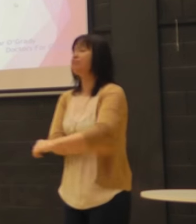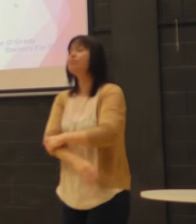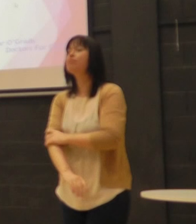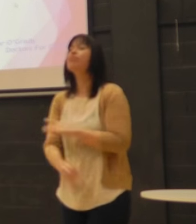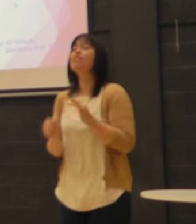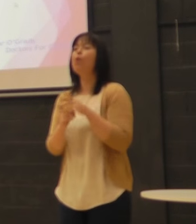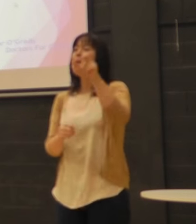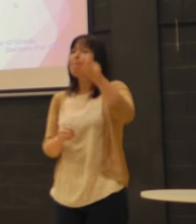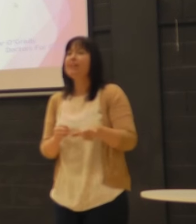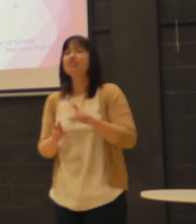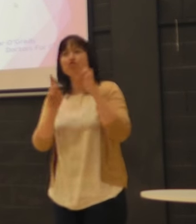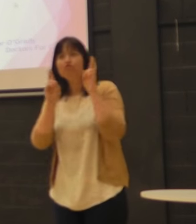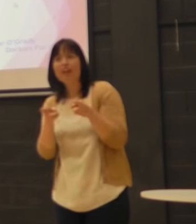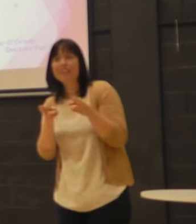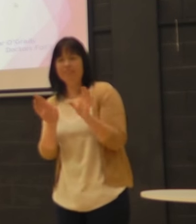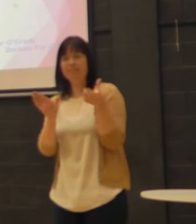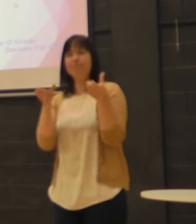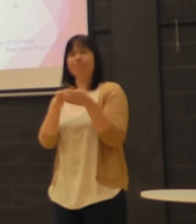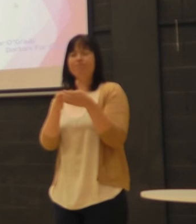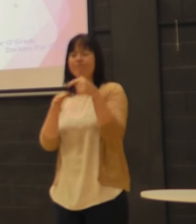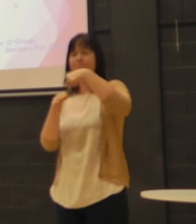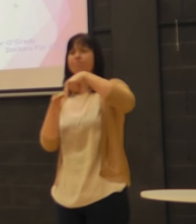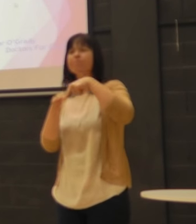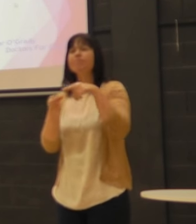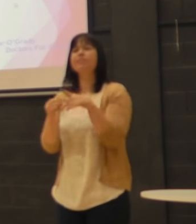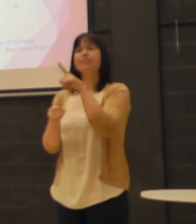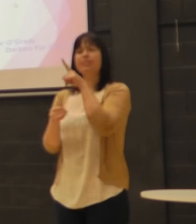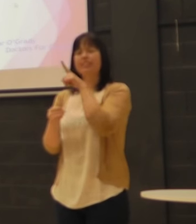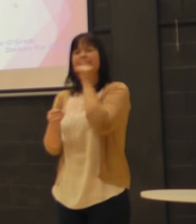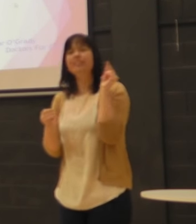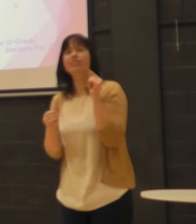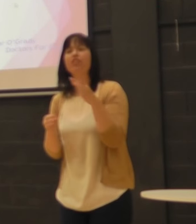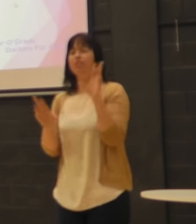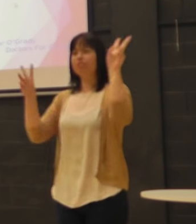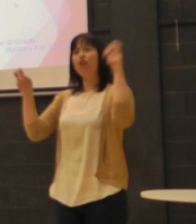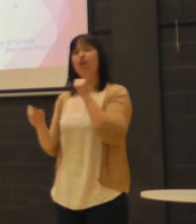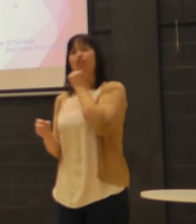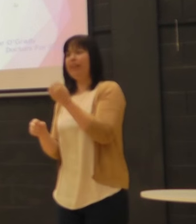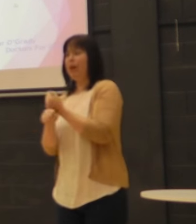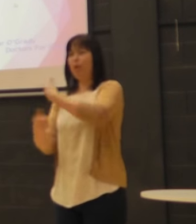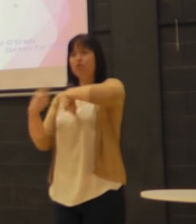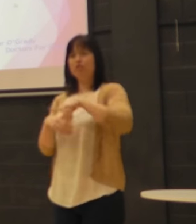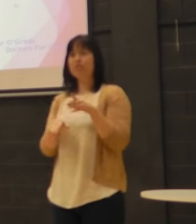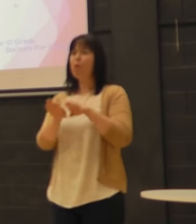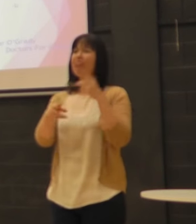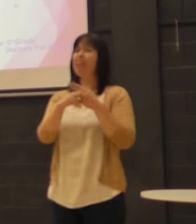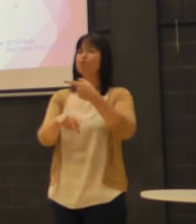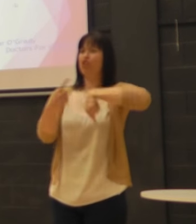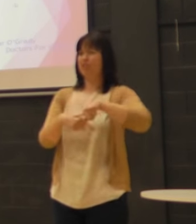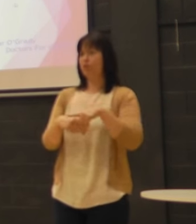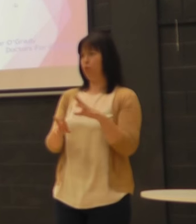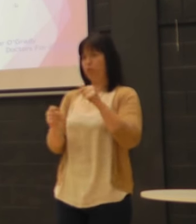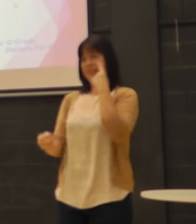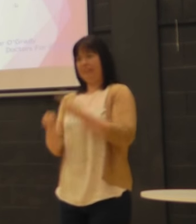In the patient rights tradition, which says nothing about us without us. And we think that